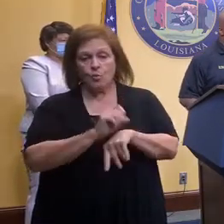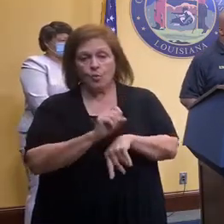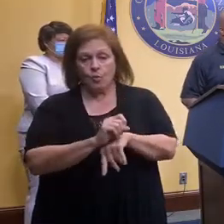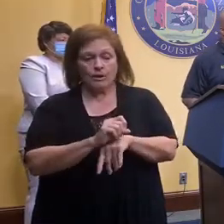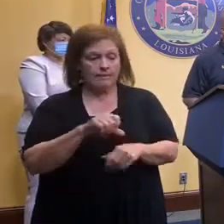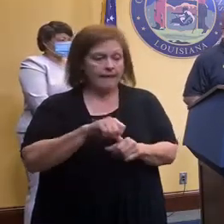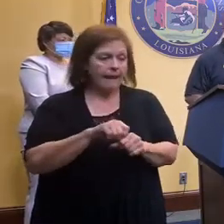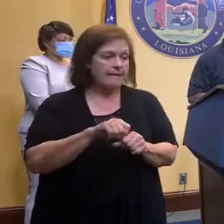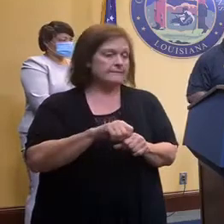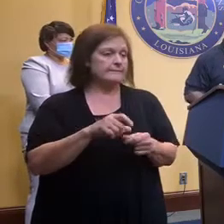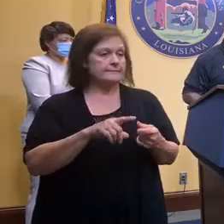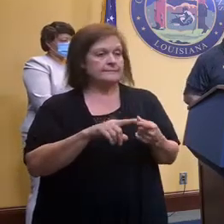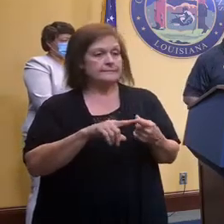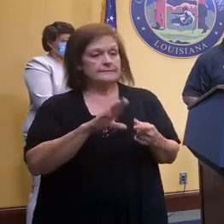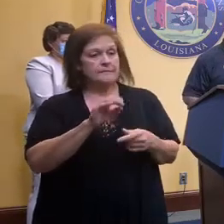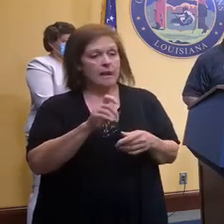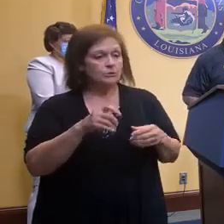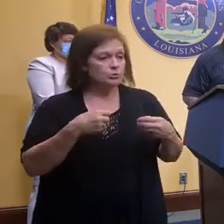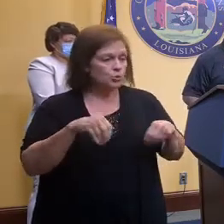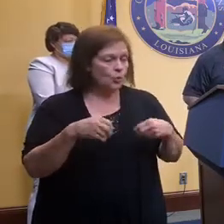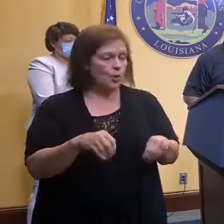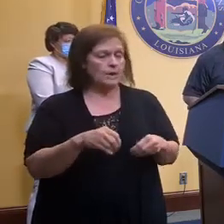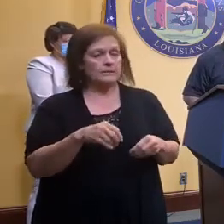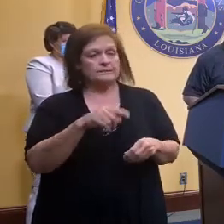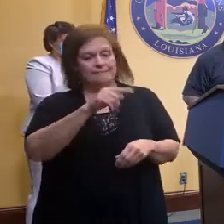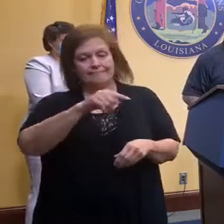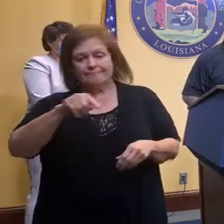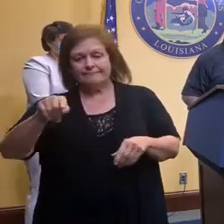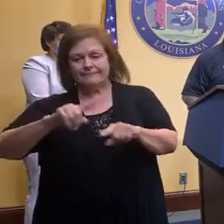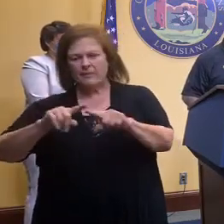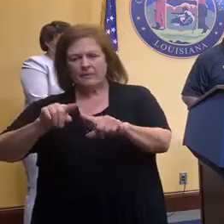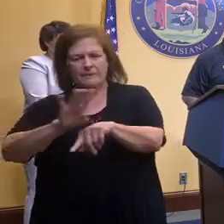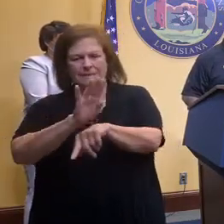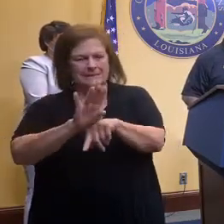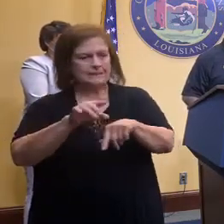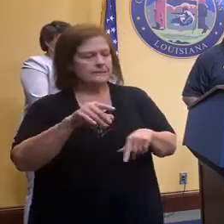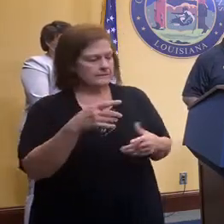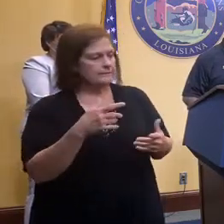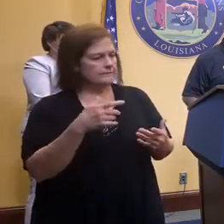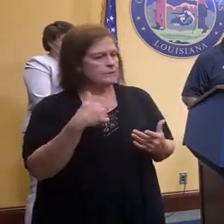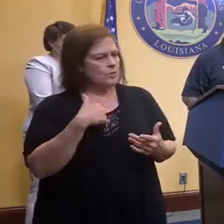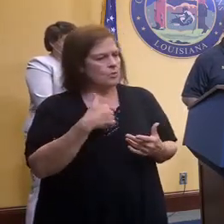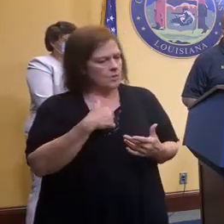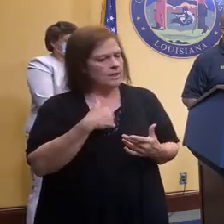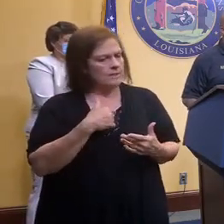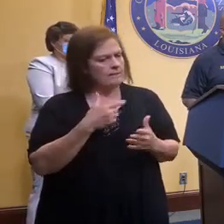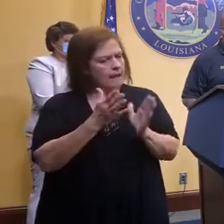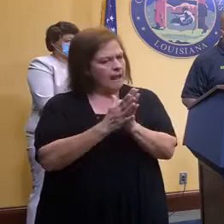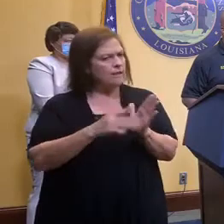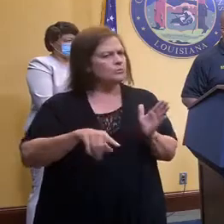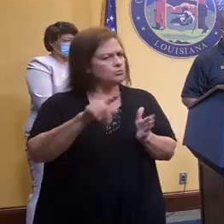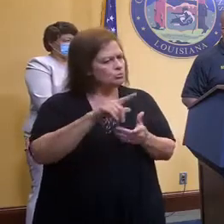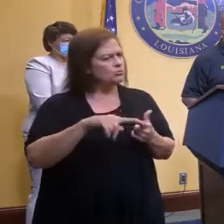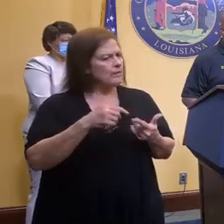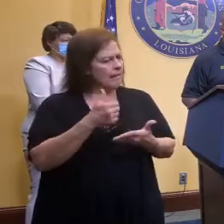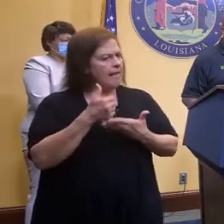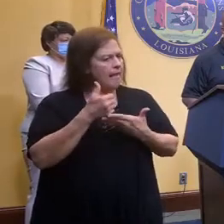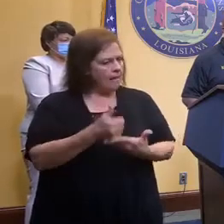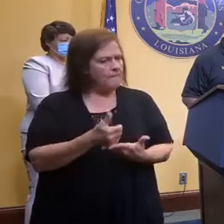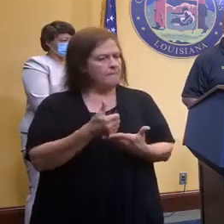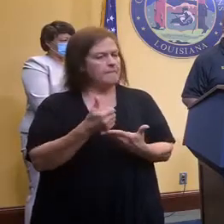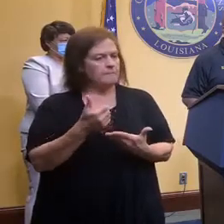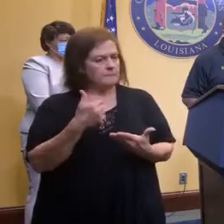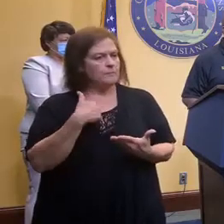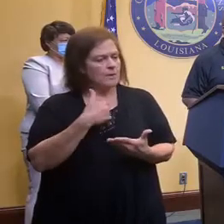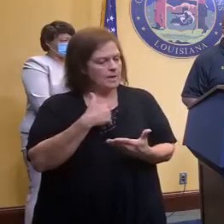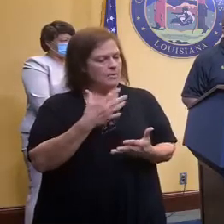meat markets, and all alike. You know, it's important that we're counting on you to do your part. We're going